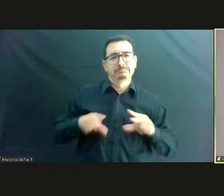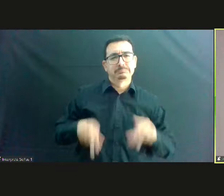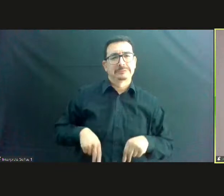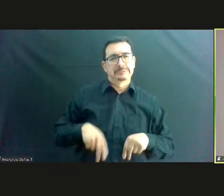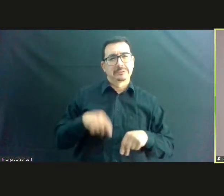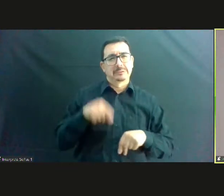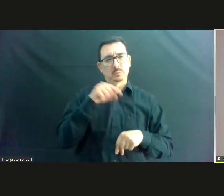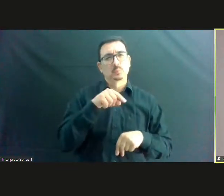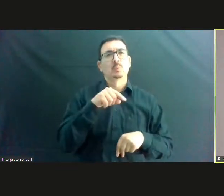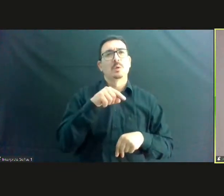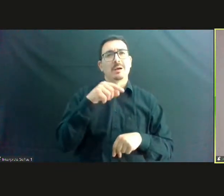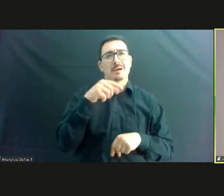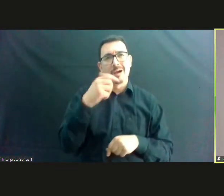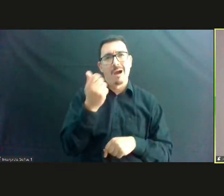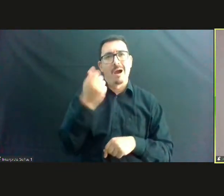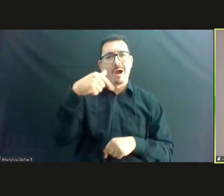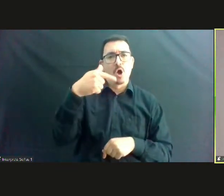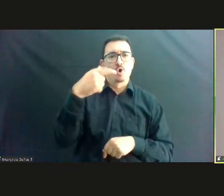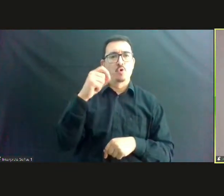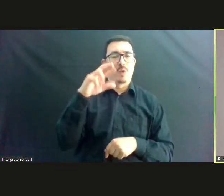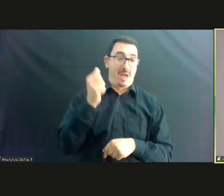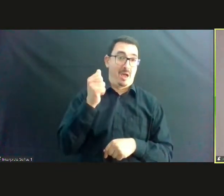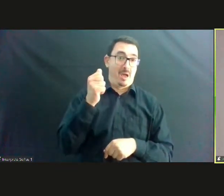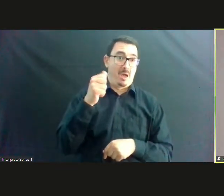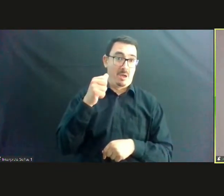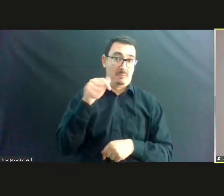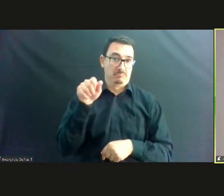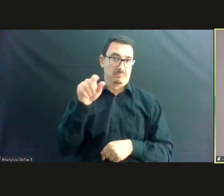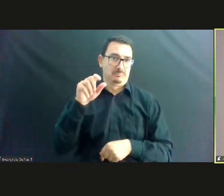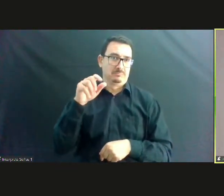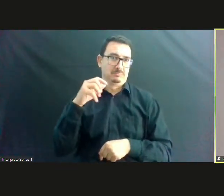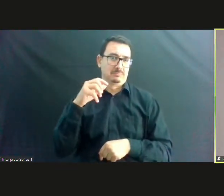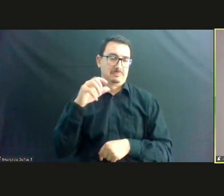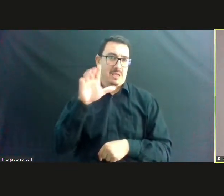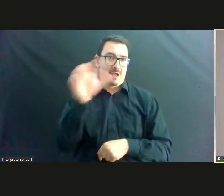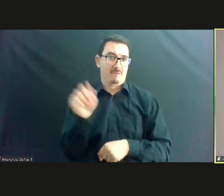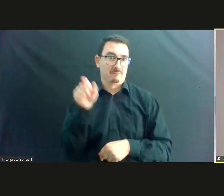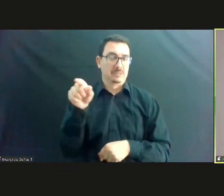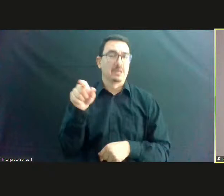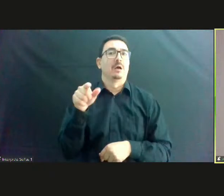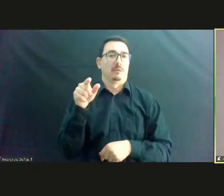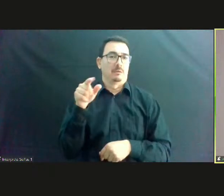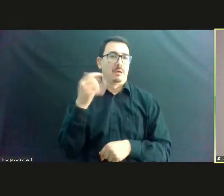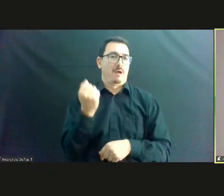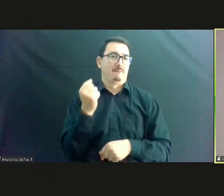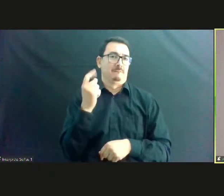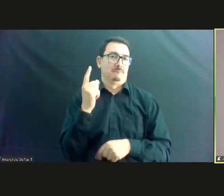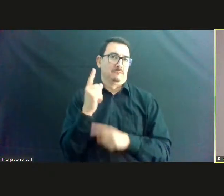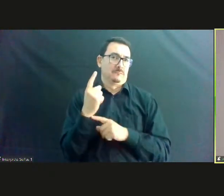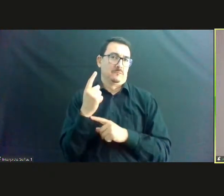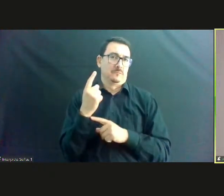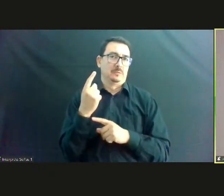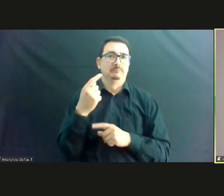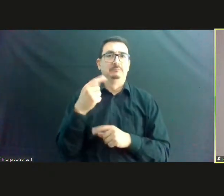the UNGA since 1989. She was also the national coordinator of the Intersectorial Committee for drafting